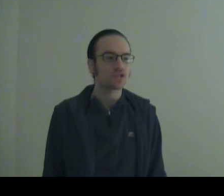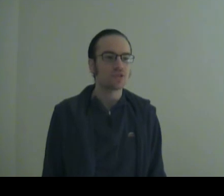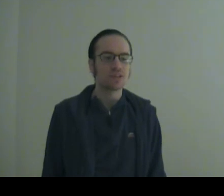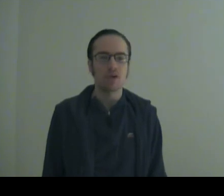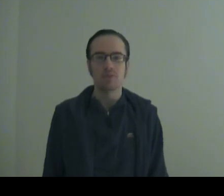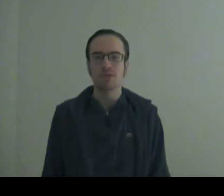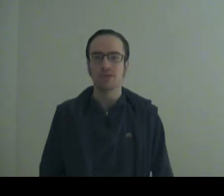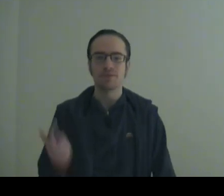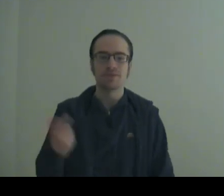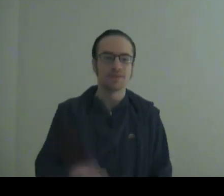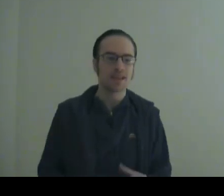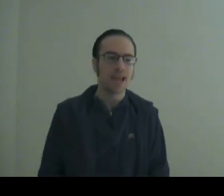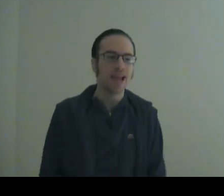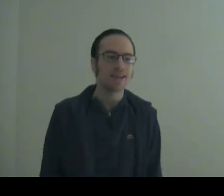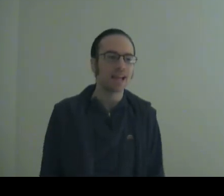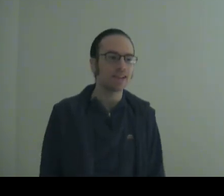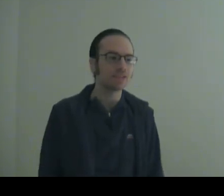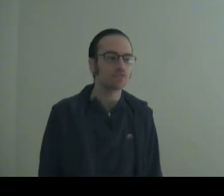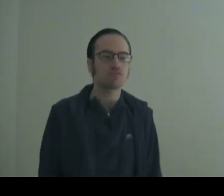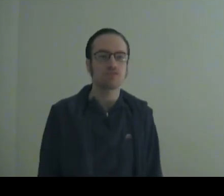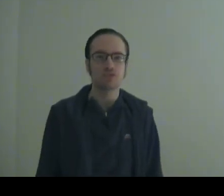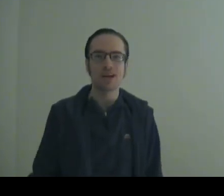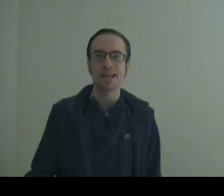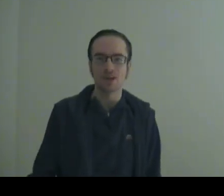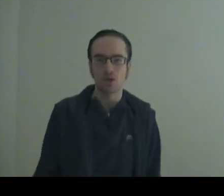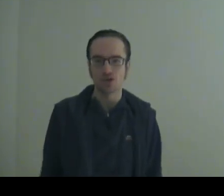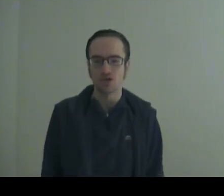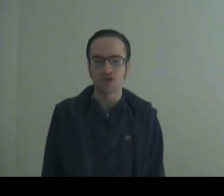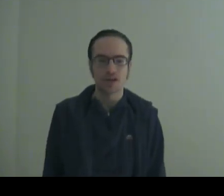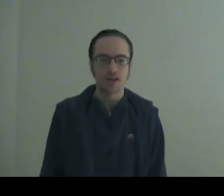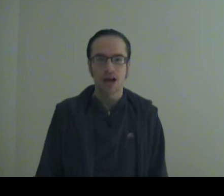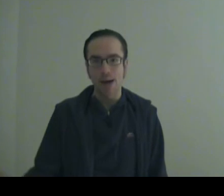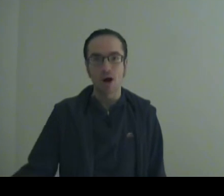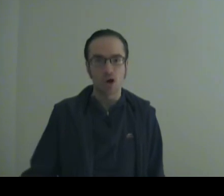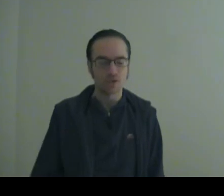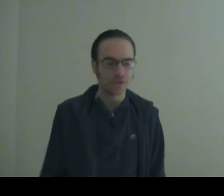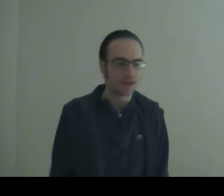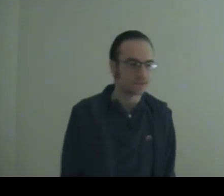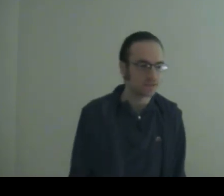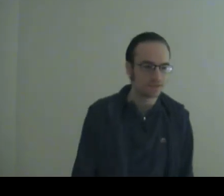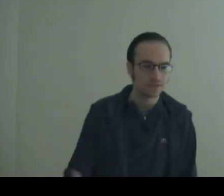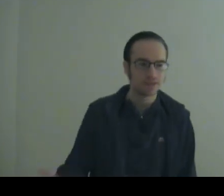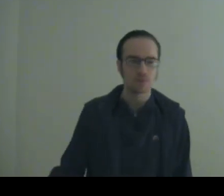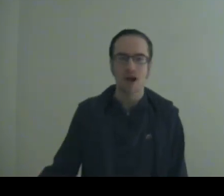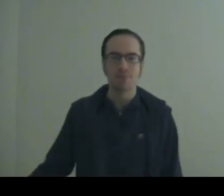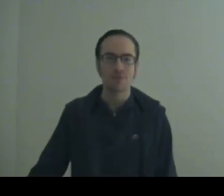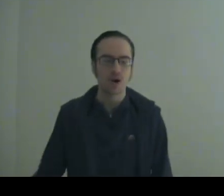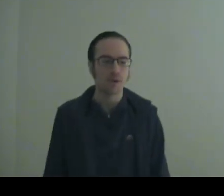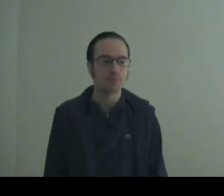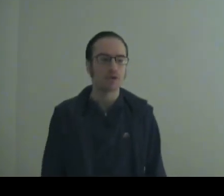street armed with a handheld grenade launcher, among other things, a rapid fire weapon,